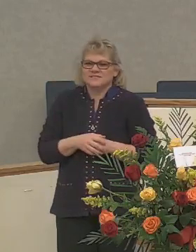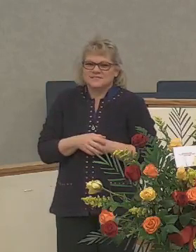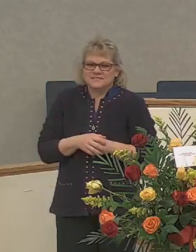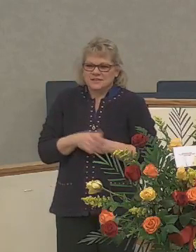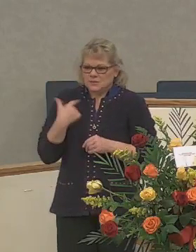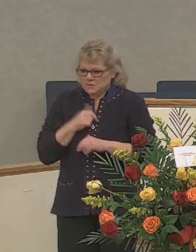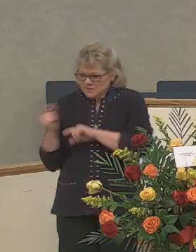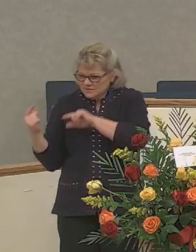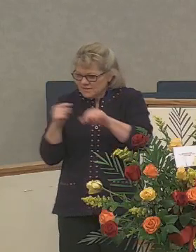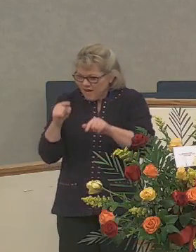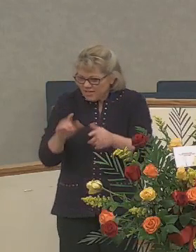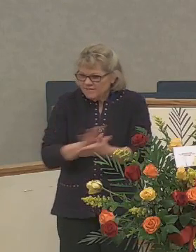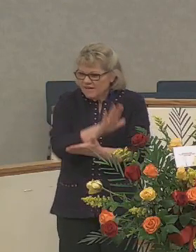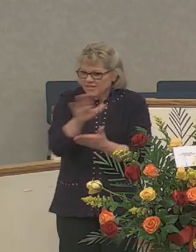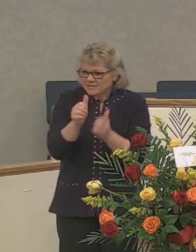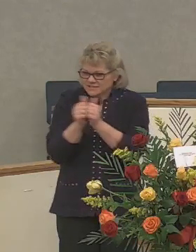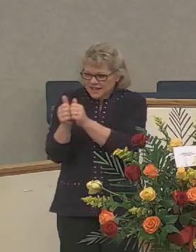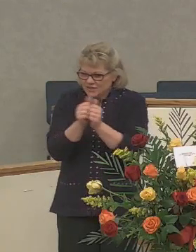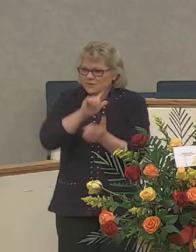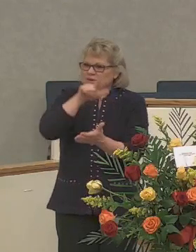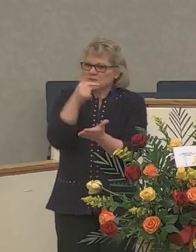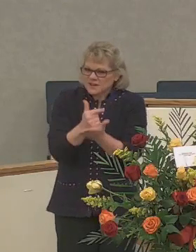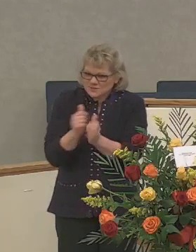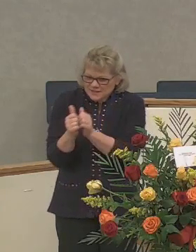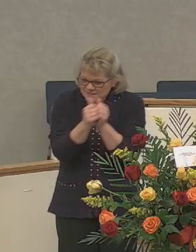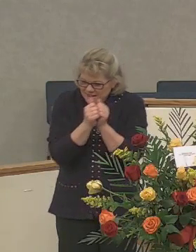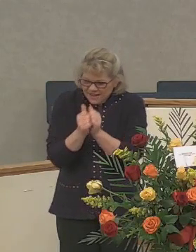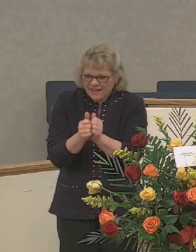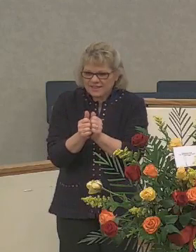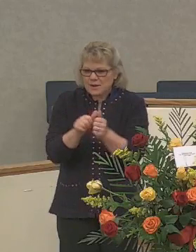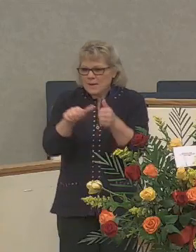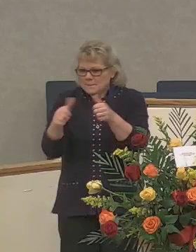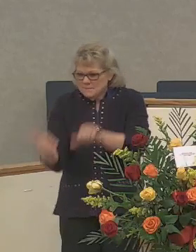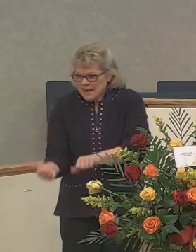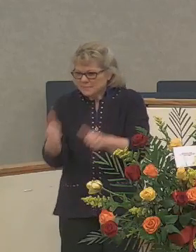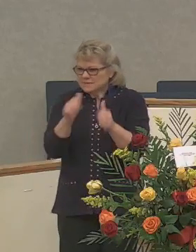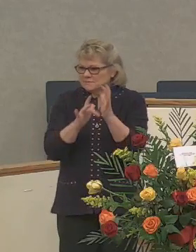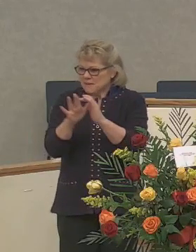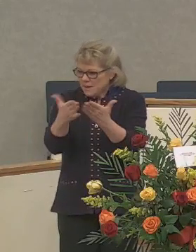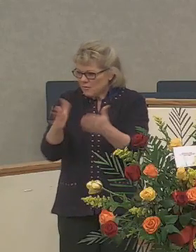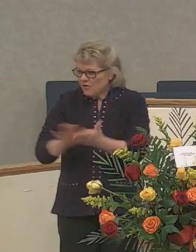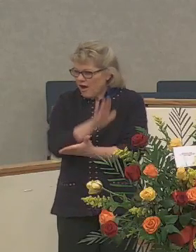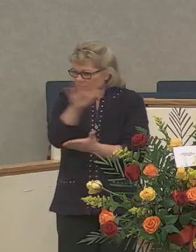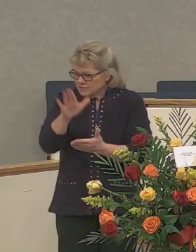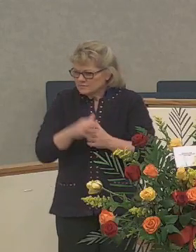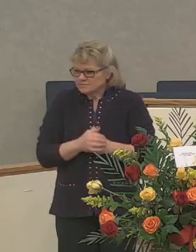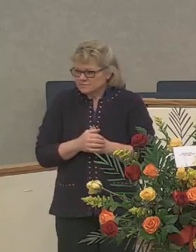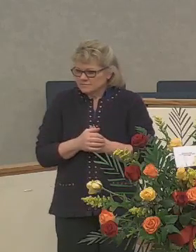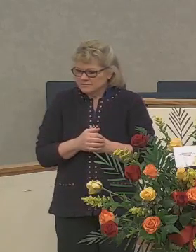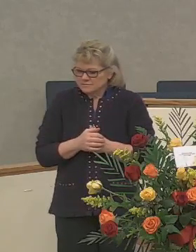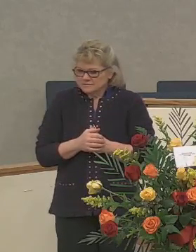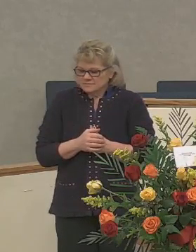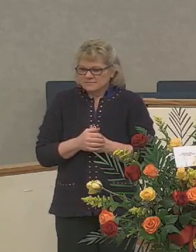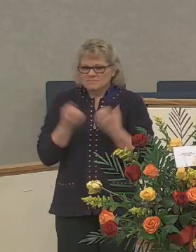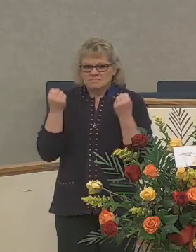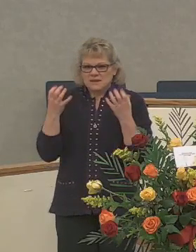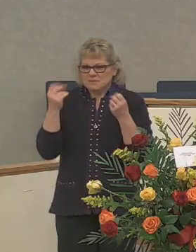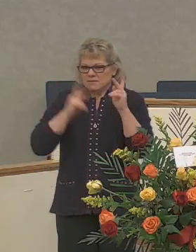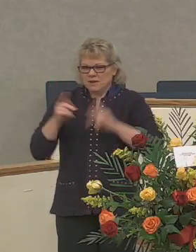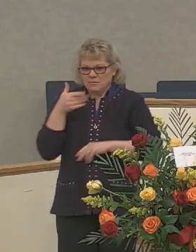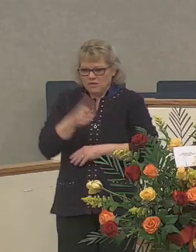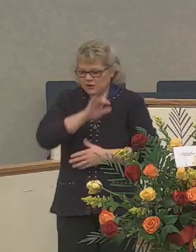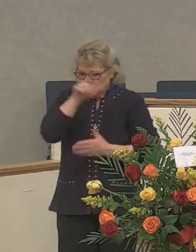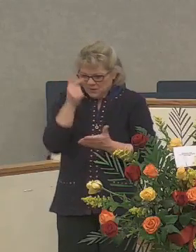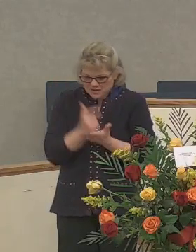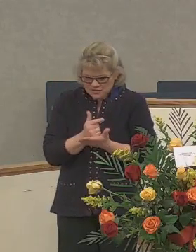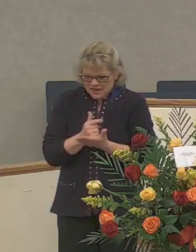same college together. We graduated together, Baptist Bible College. And of all the people that were there on